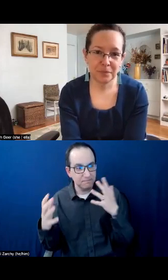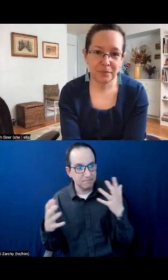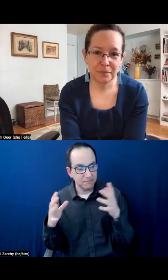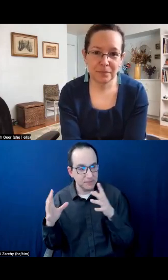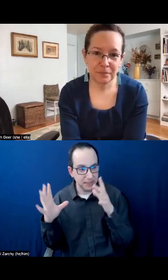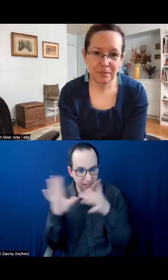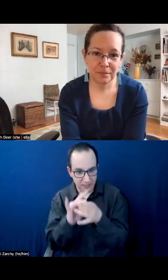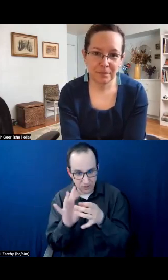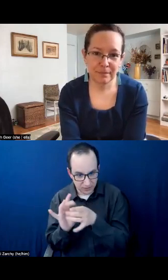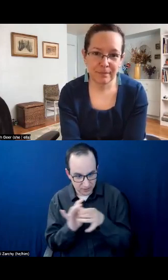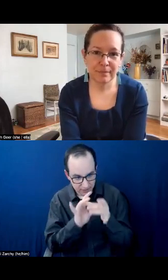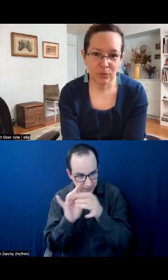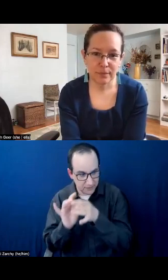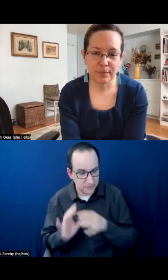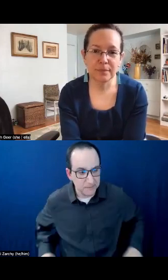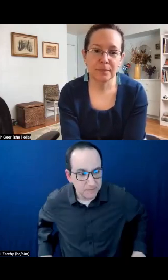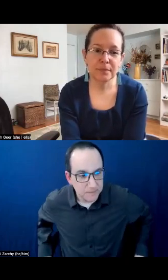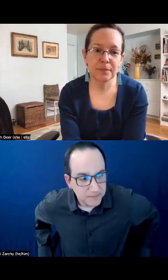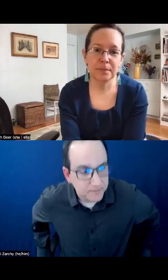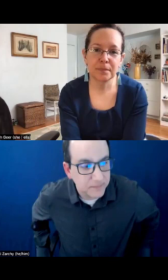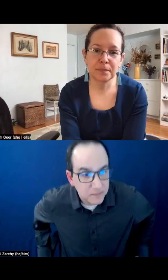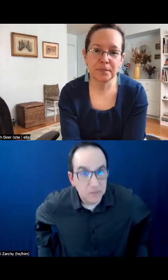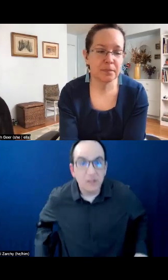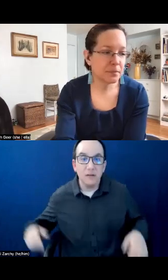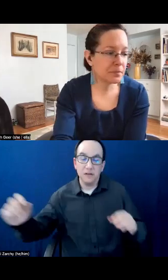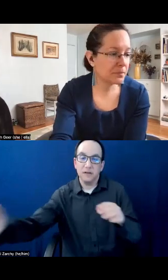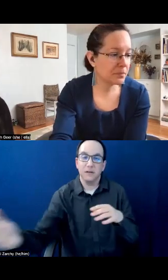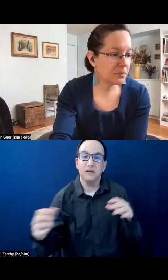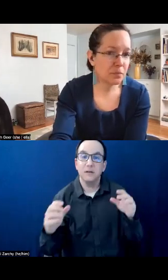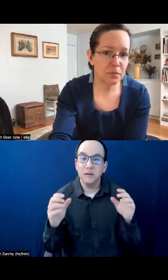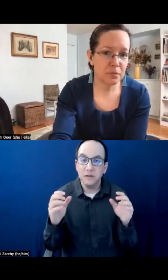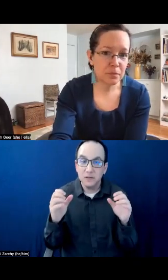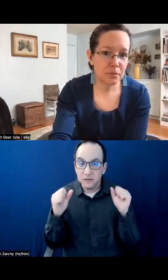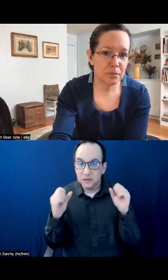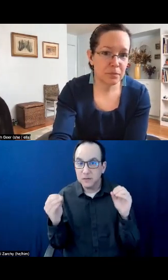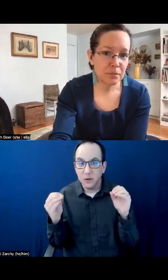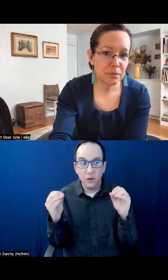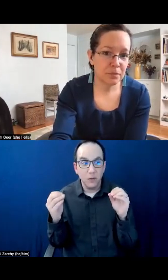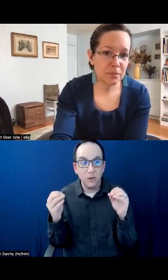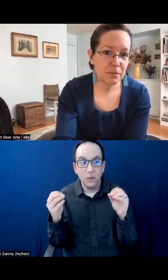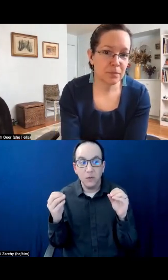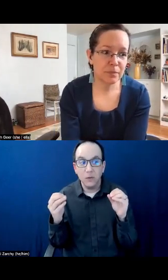signed languages and connecting all of those dots. Yes.